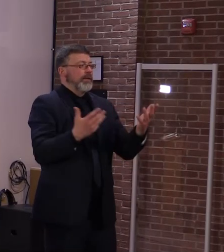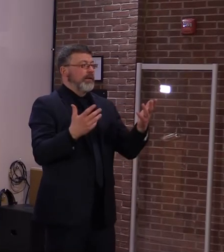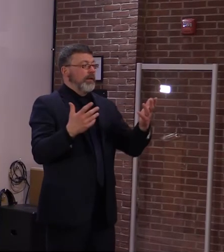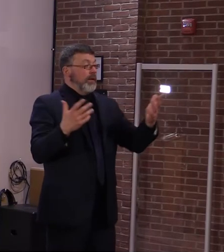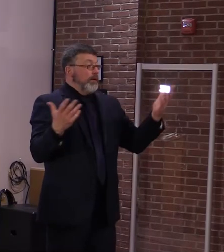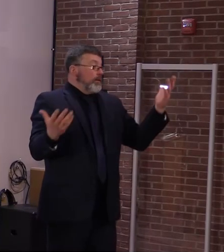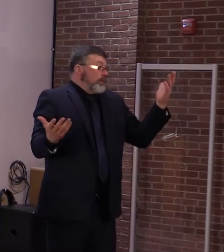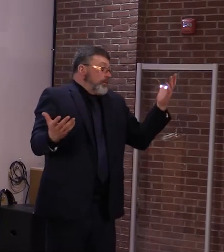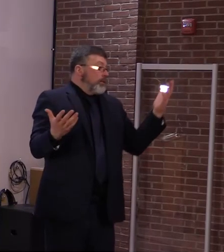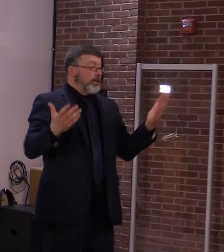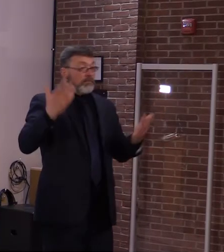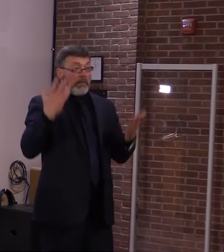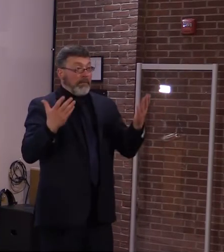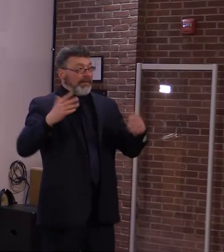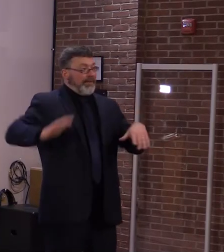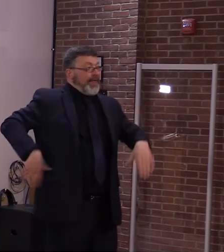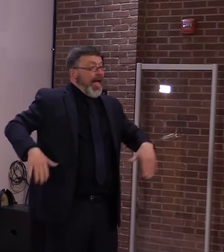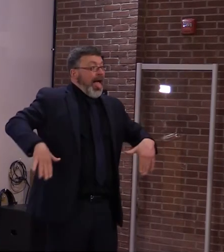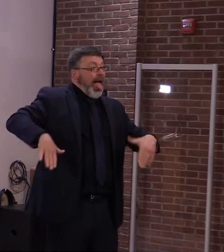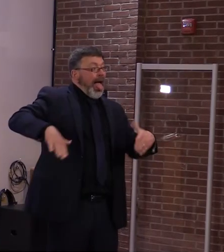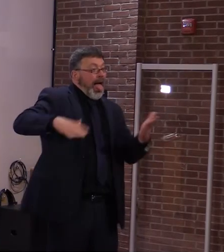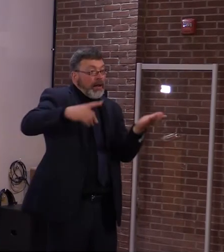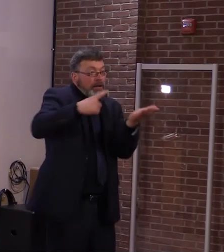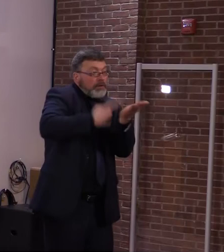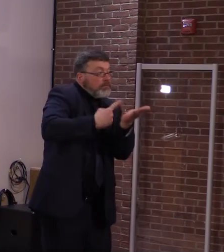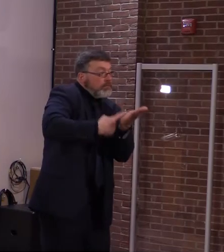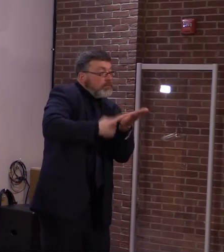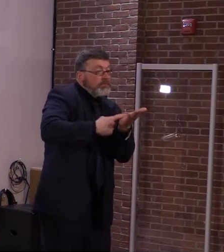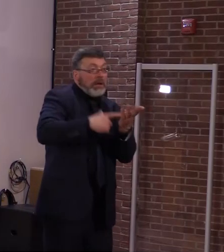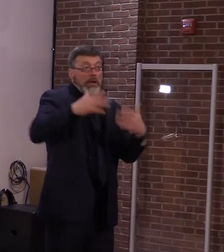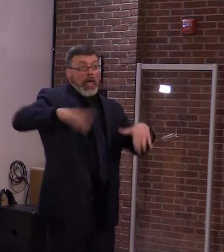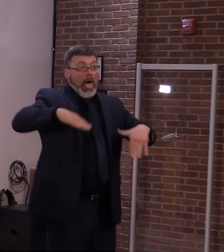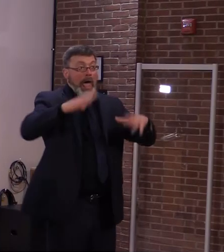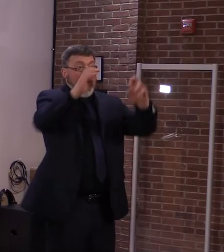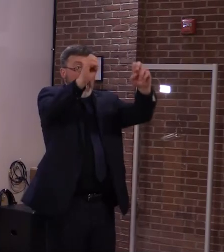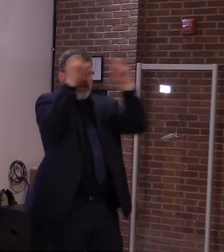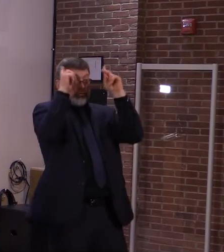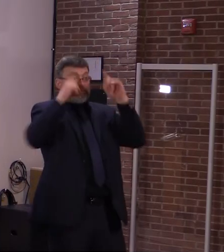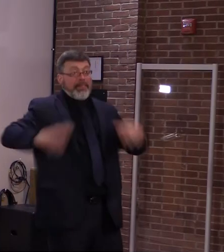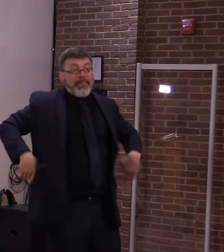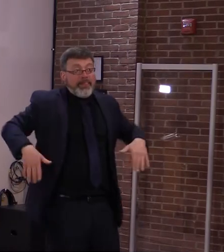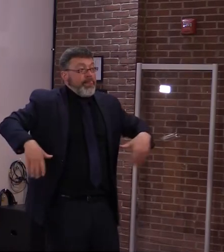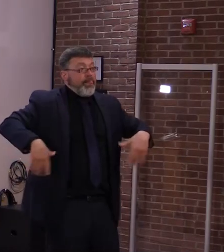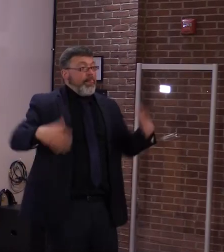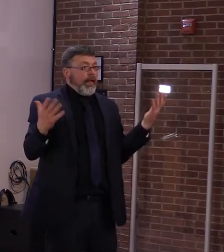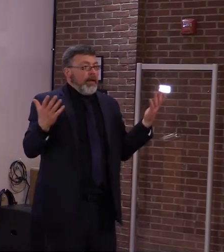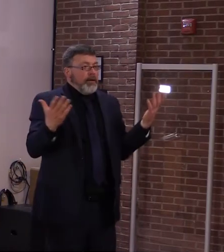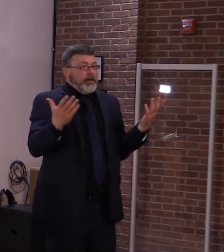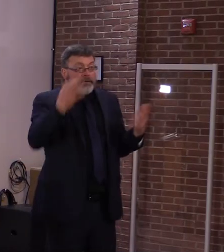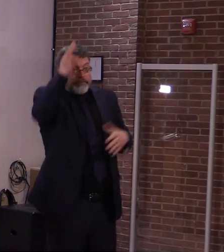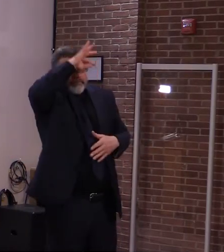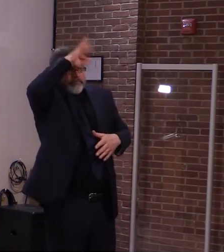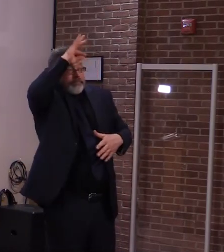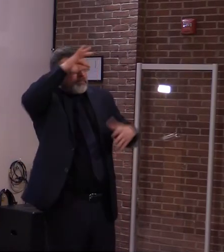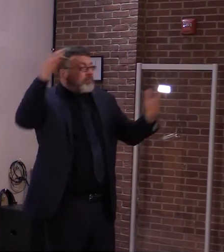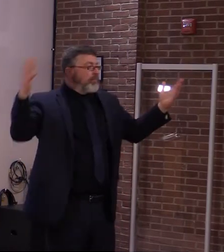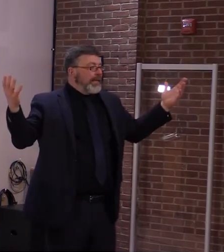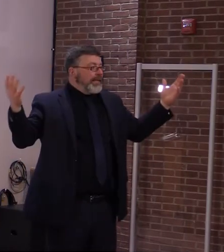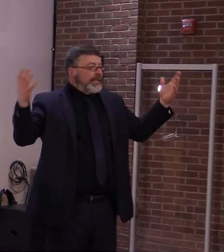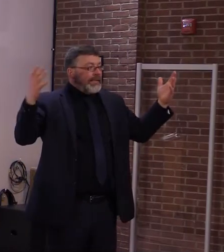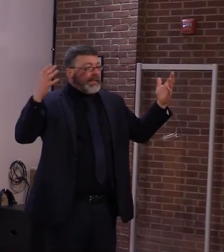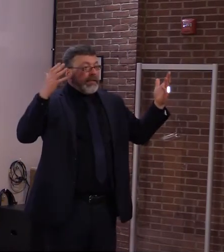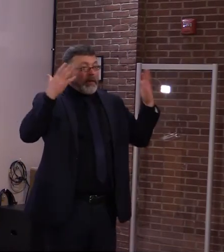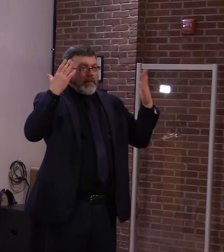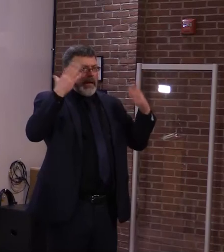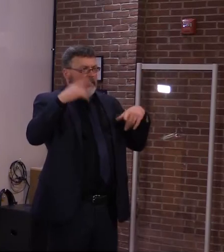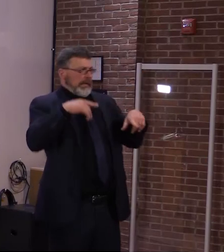design strategies that are innovative that more bring the vaccine to a population than actually have